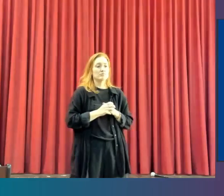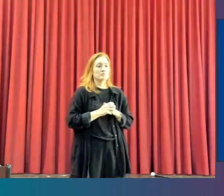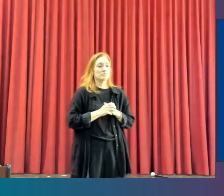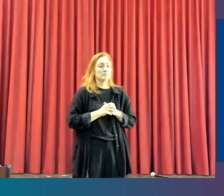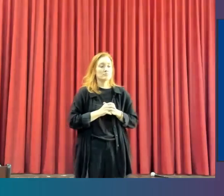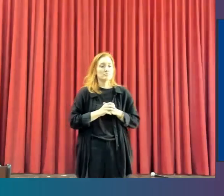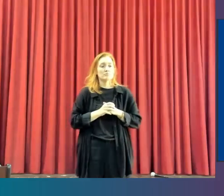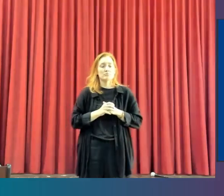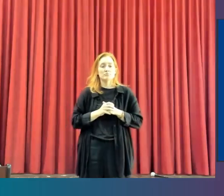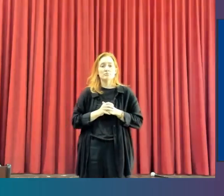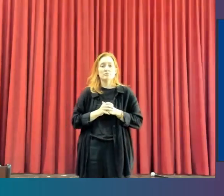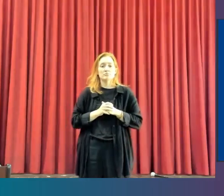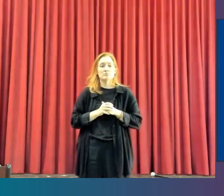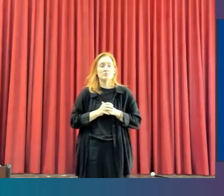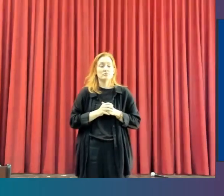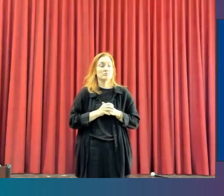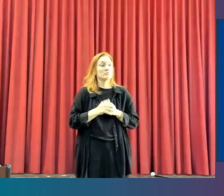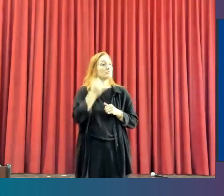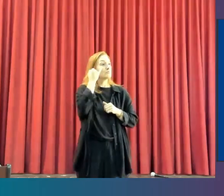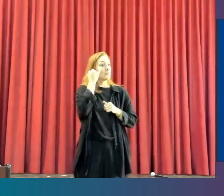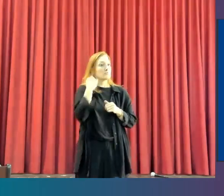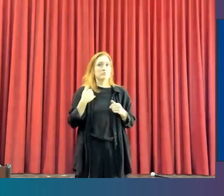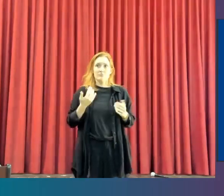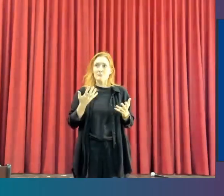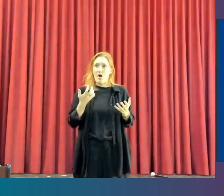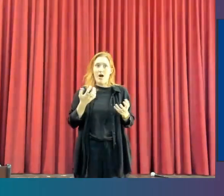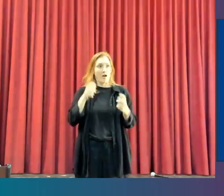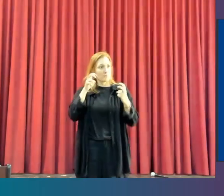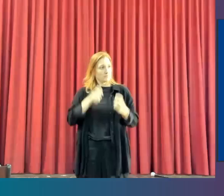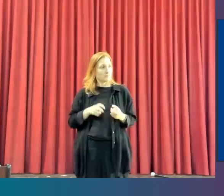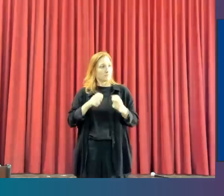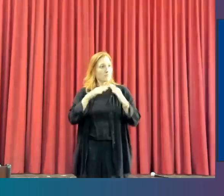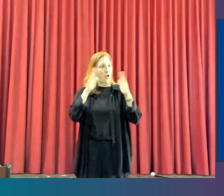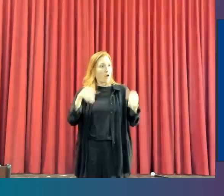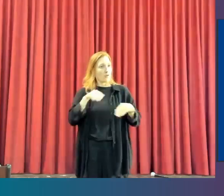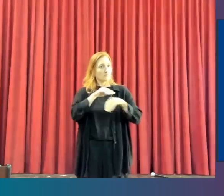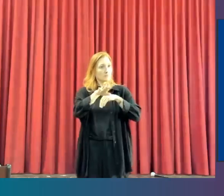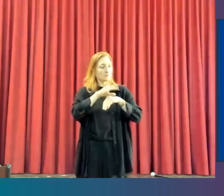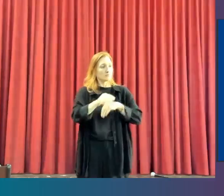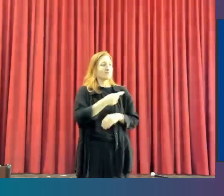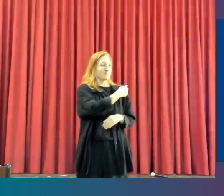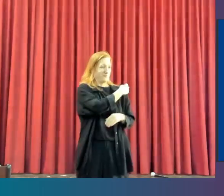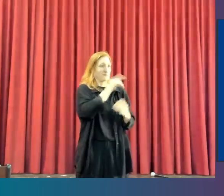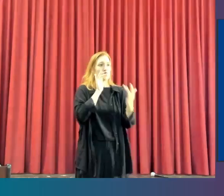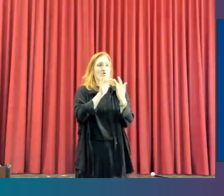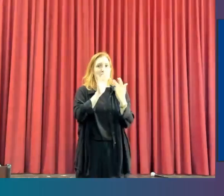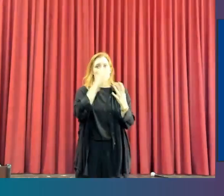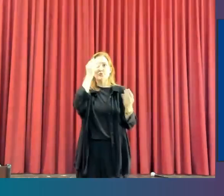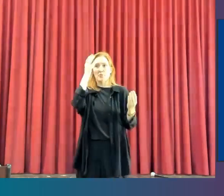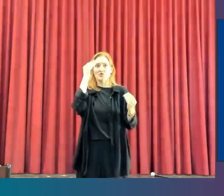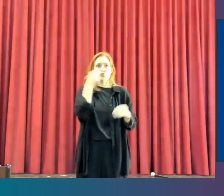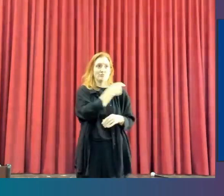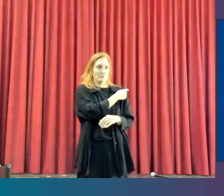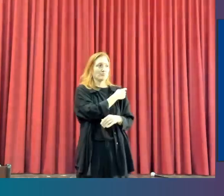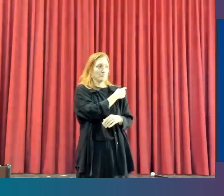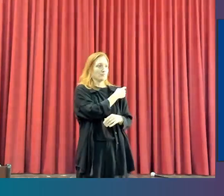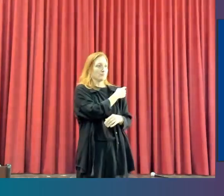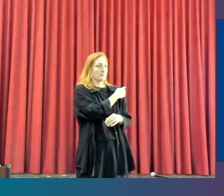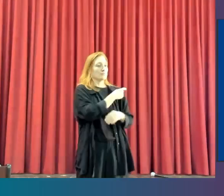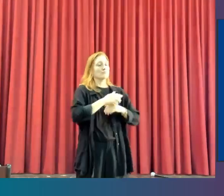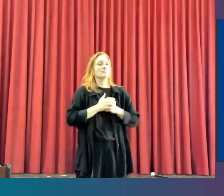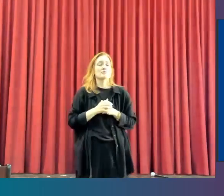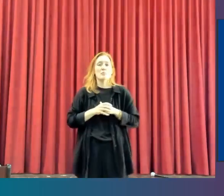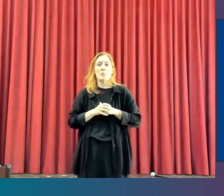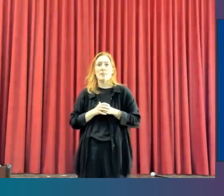So if you want to get in touch with our housing counselors, I do have our contact information on the screen here. It's